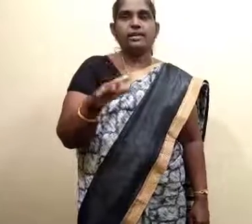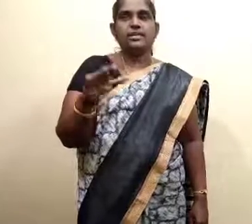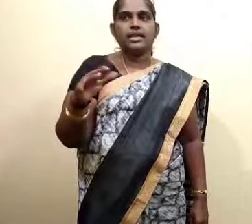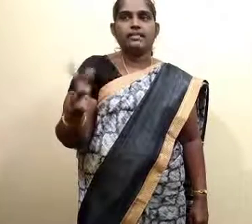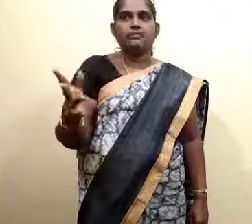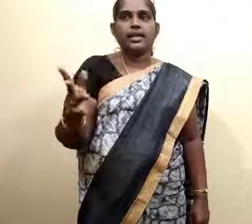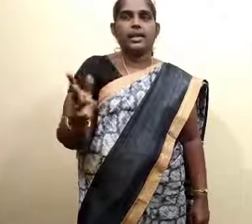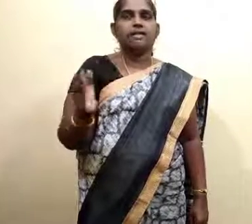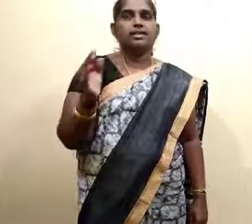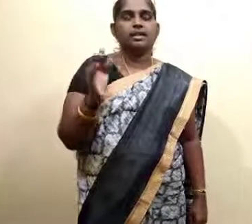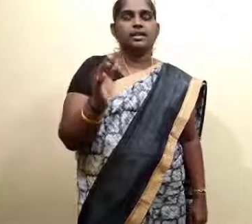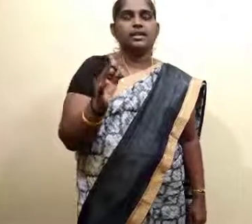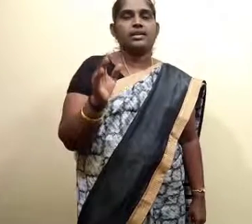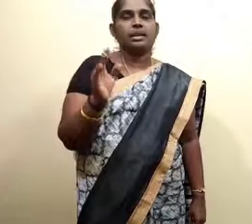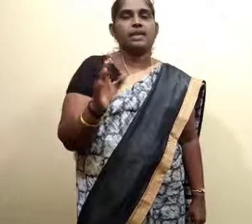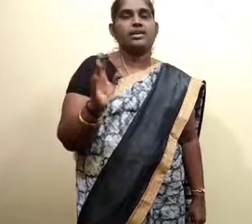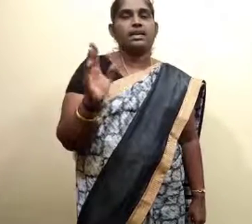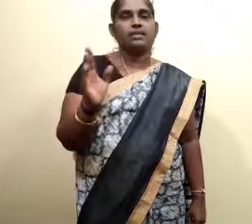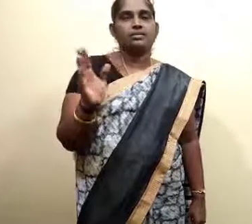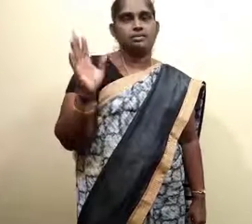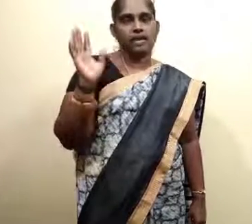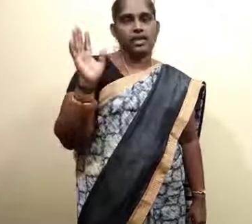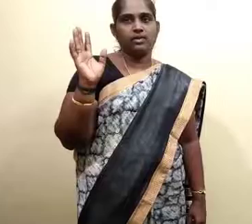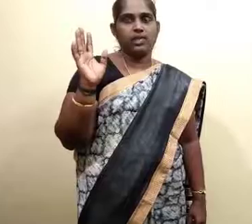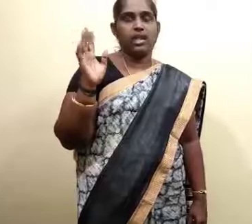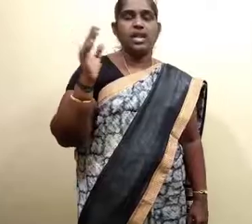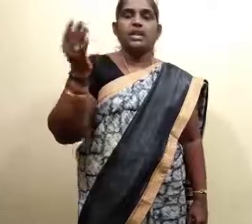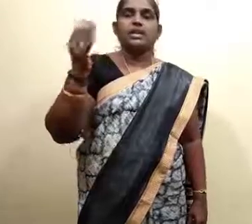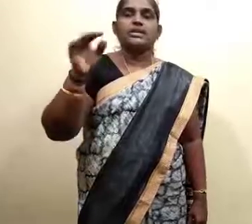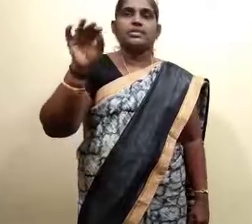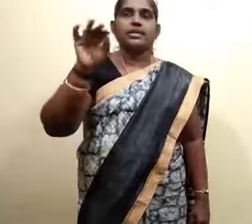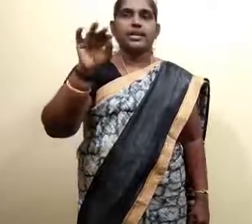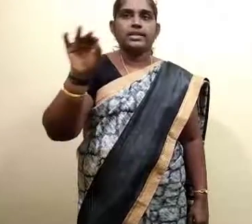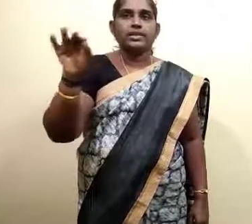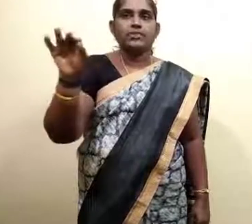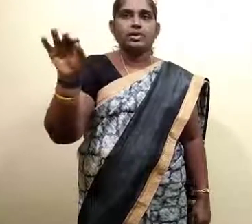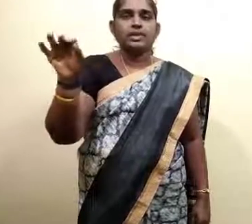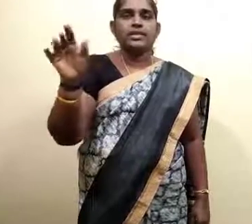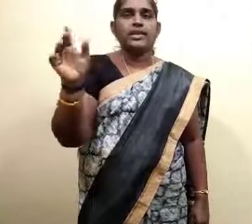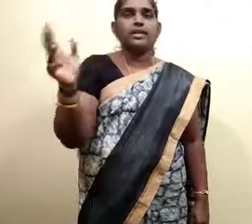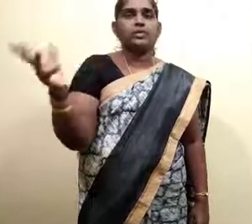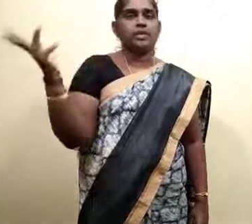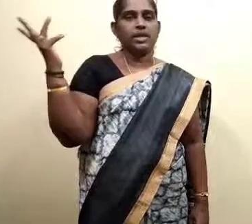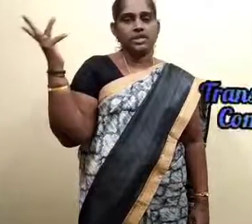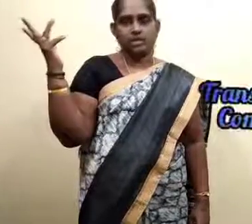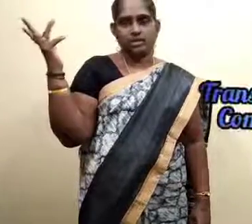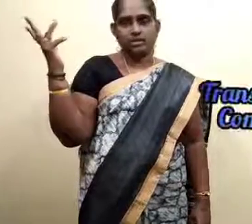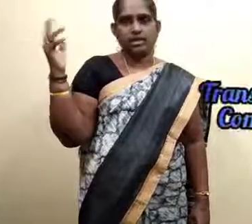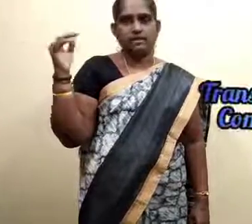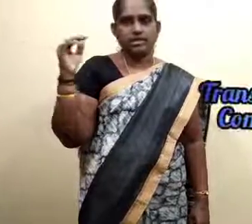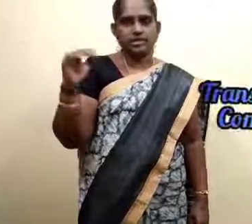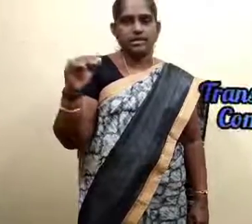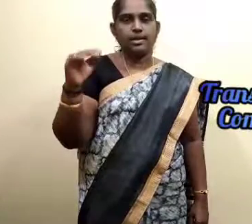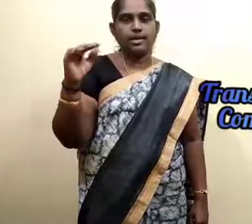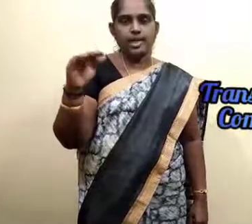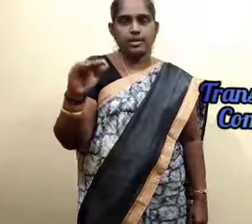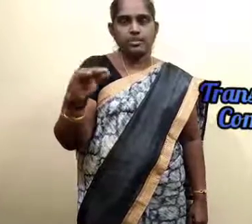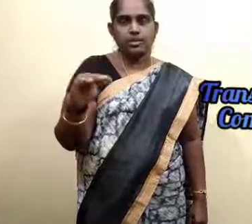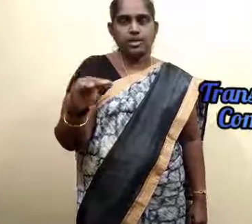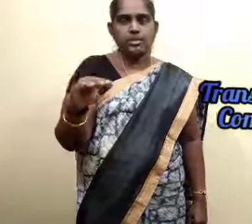invented safety lamp in the year 1815. Next, transportation and communication. What is there? Transportation